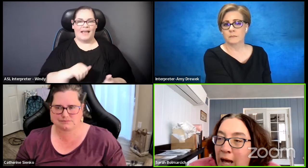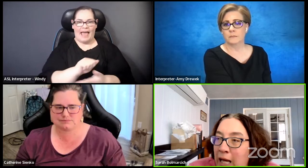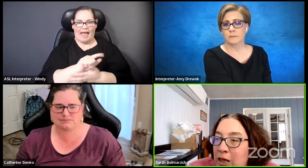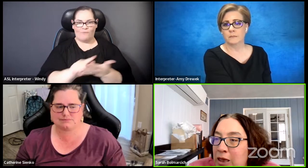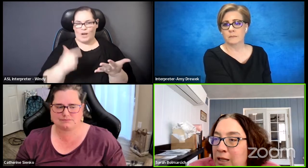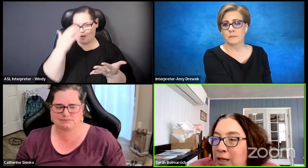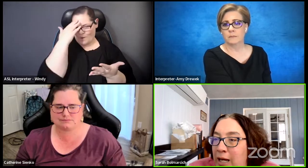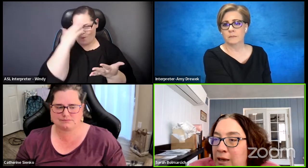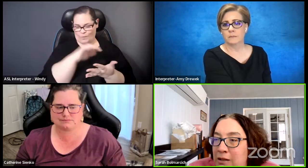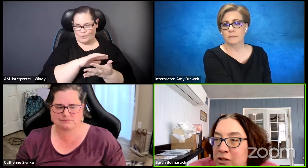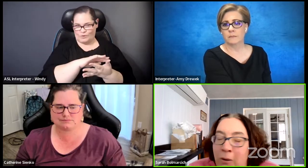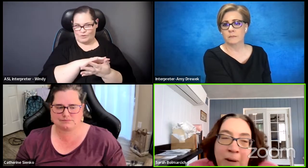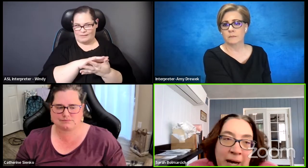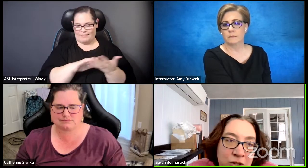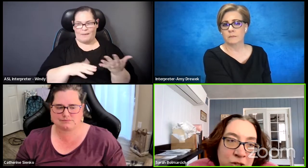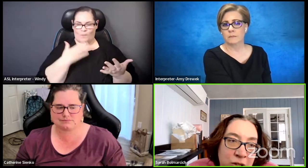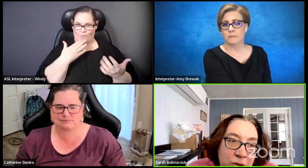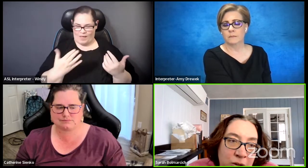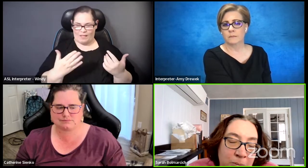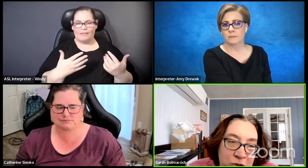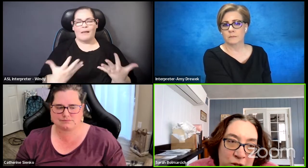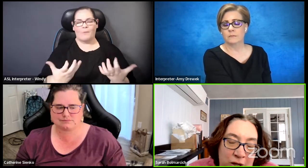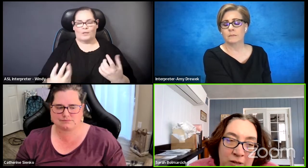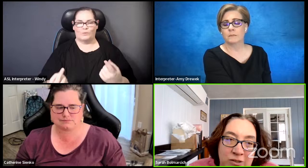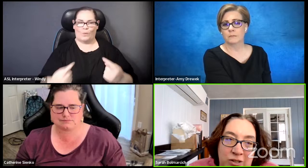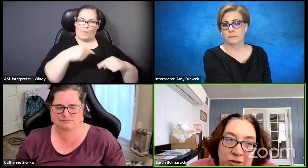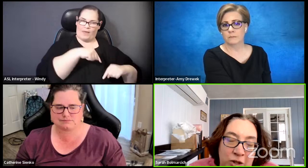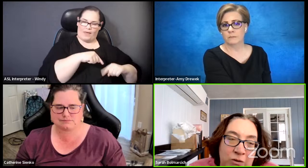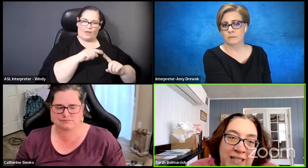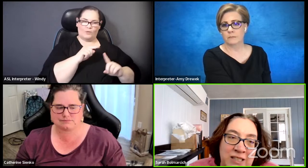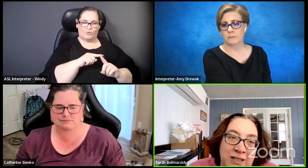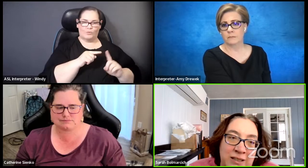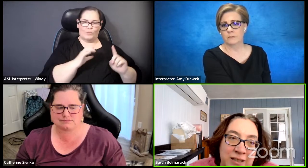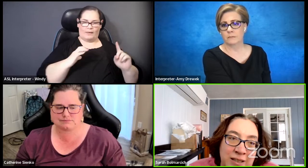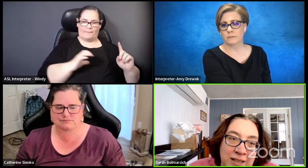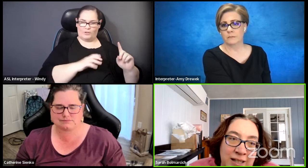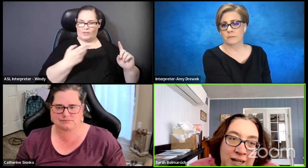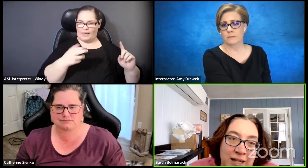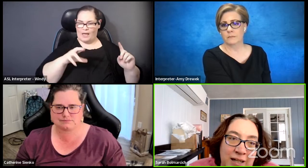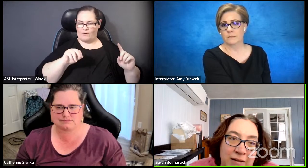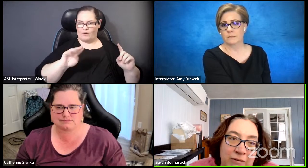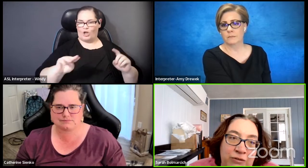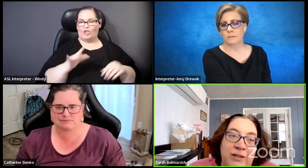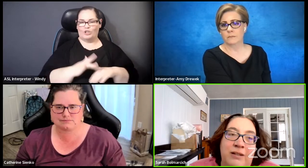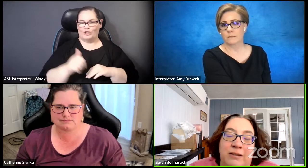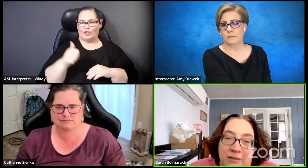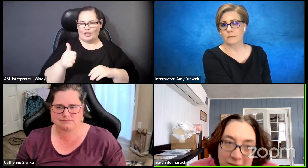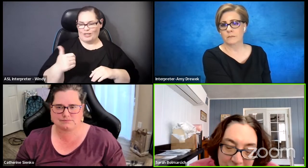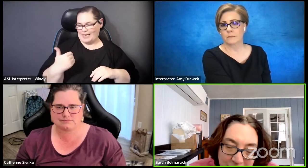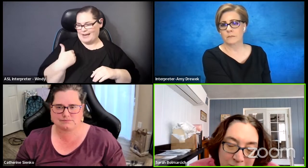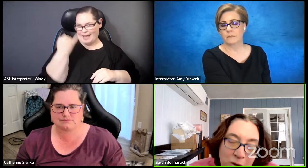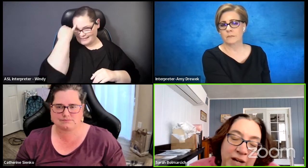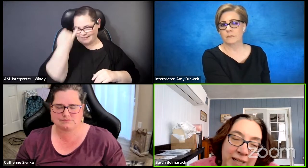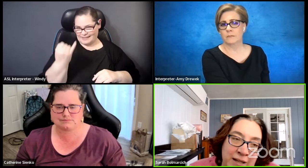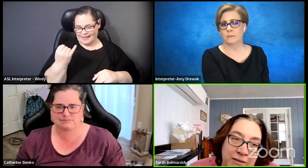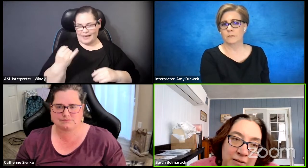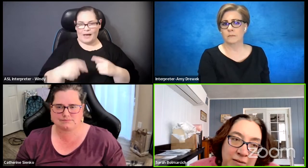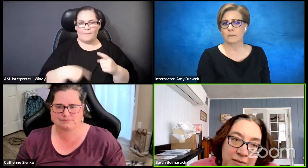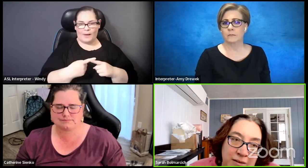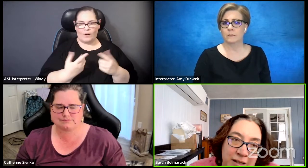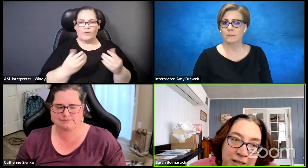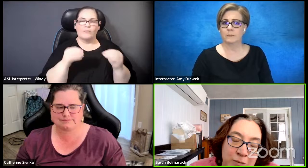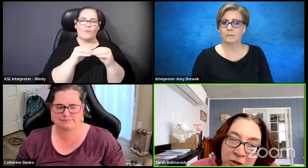well, I think I'd like to go back to Commissioner Herron's earlier idea of more